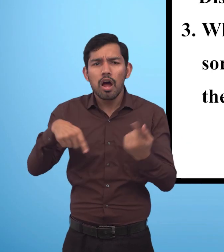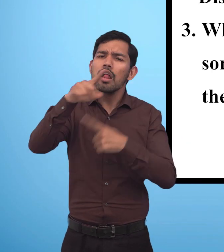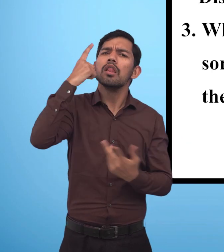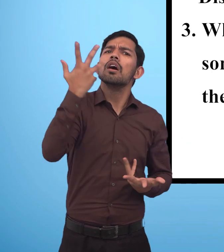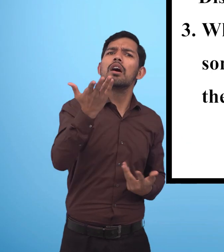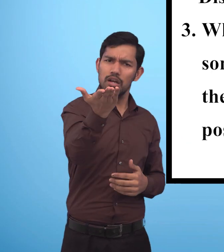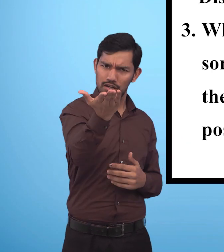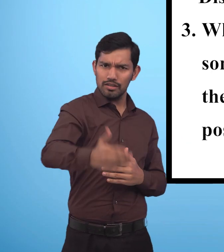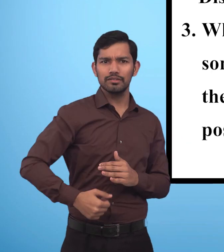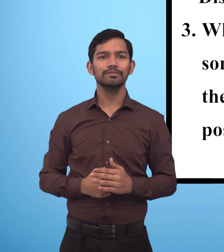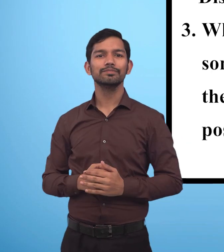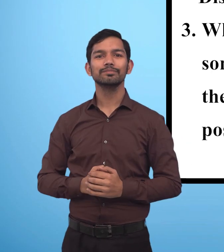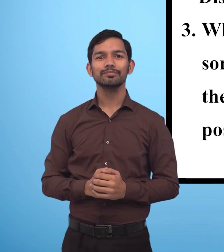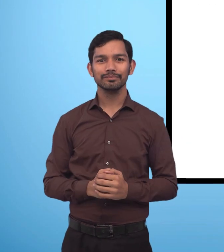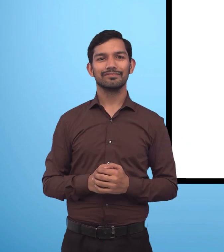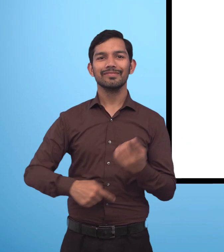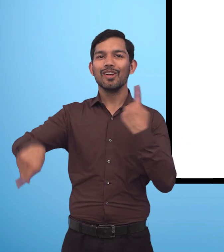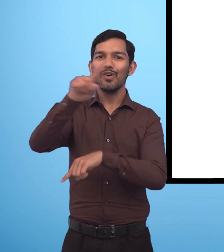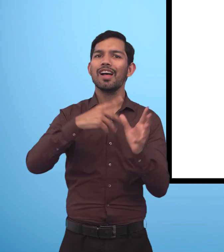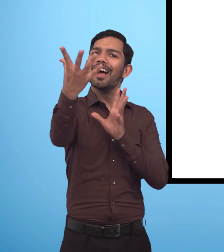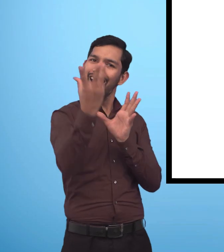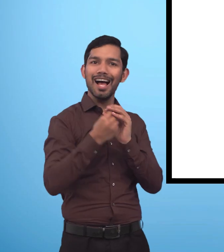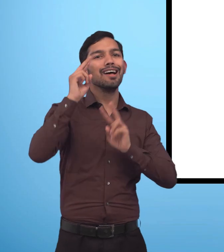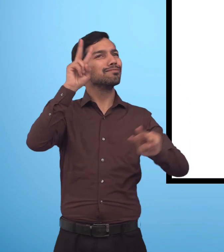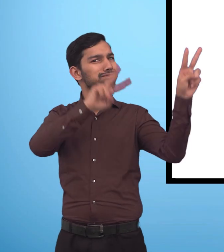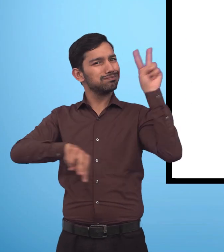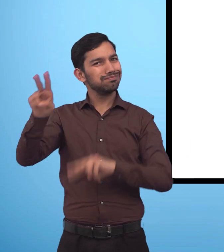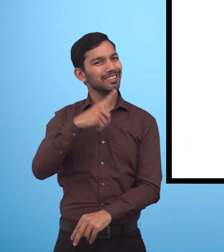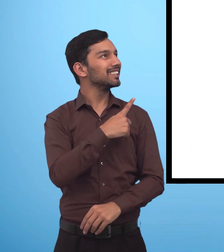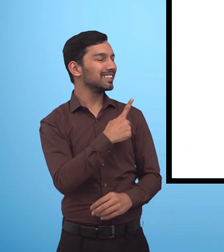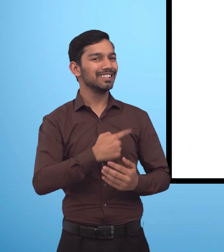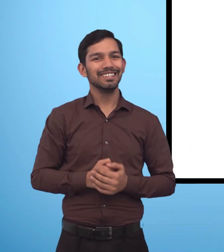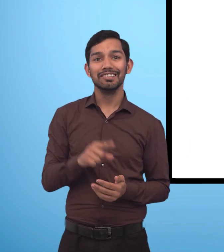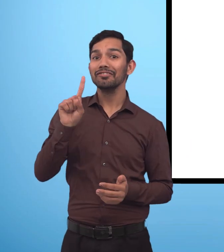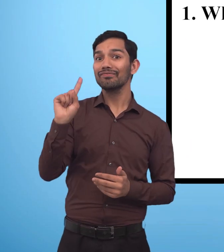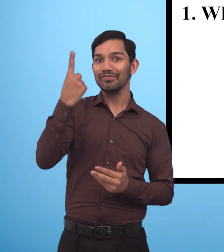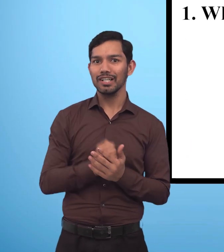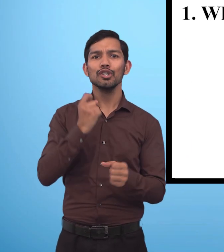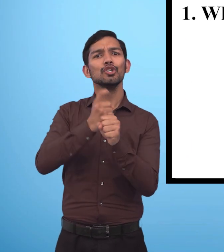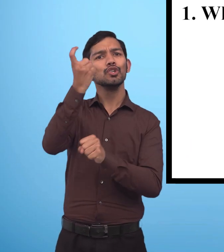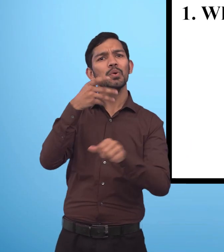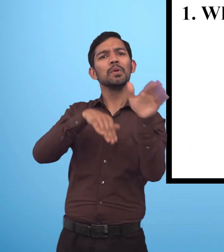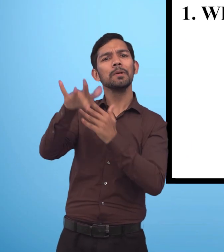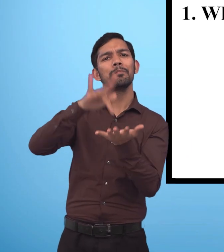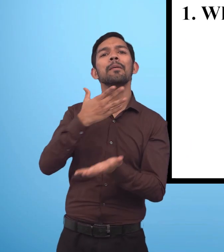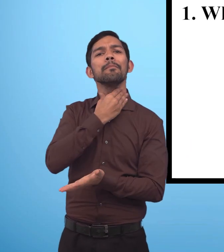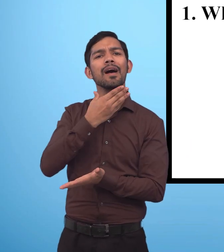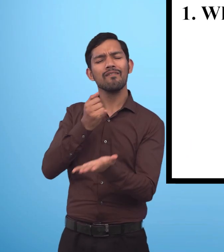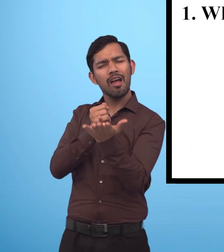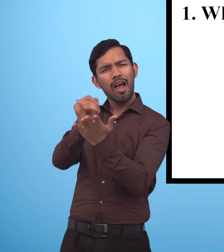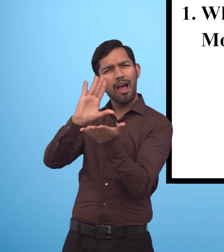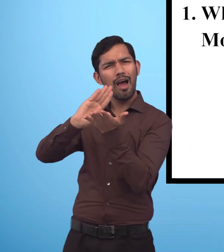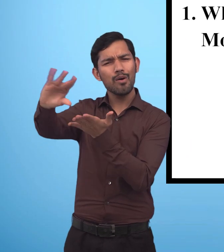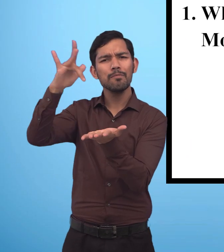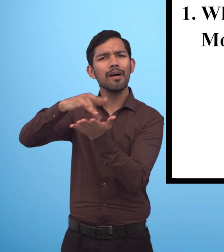Do you think it is possible? Let us read. 1. When you enter a tiny